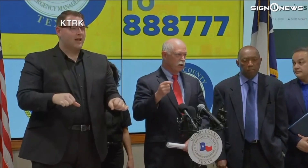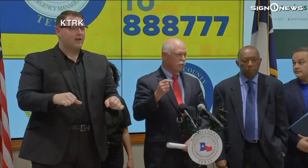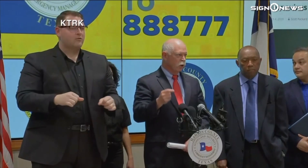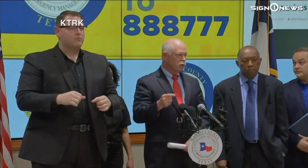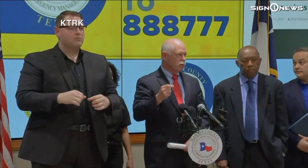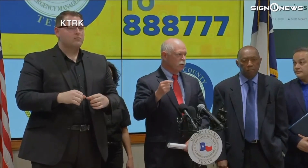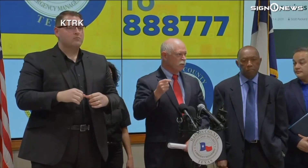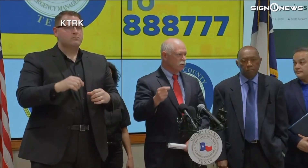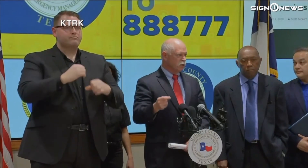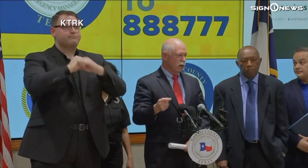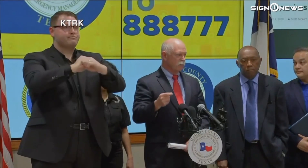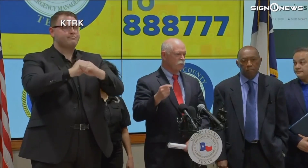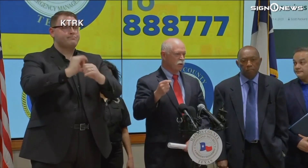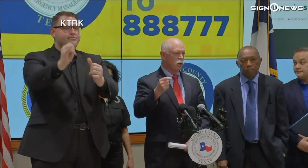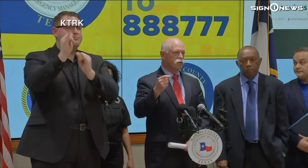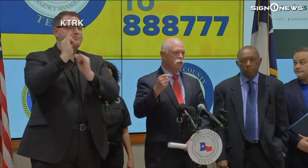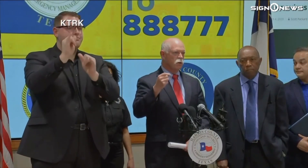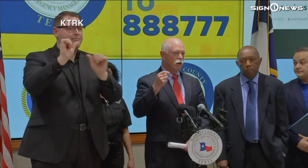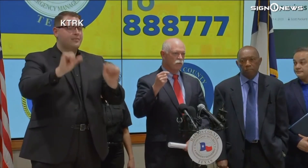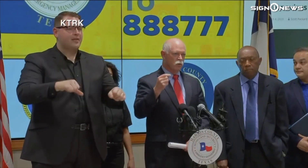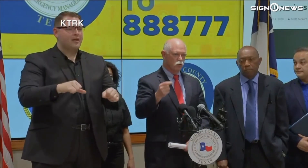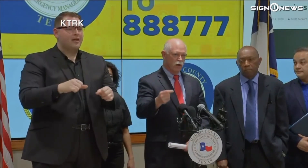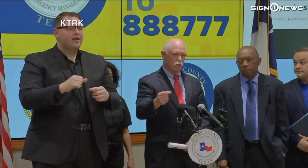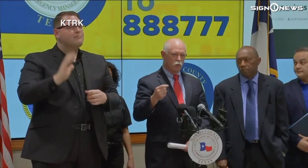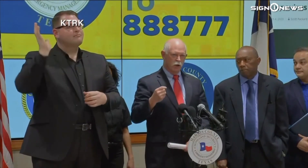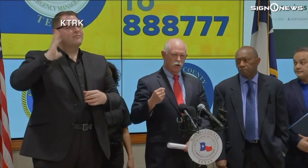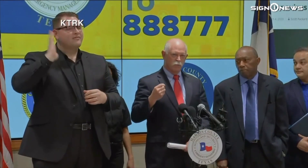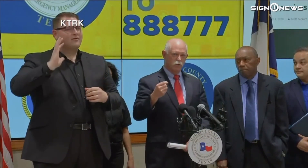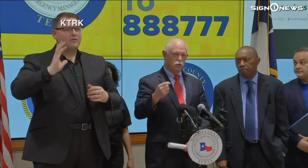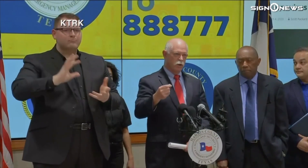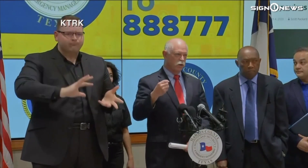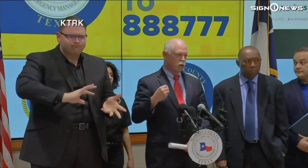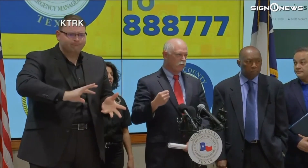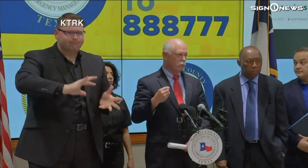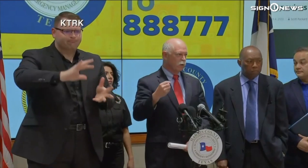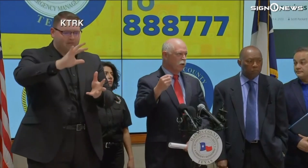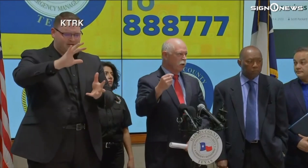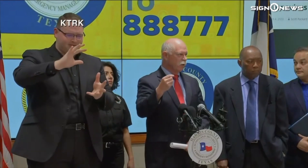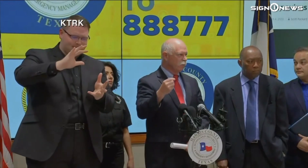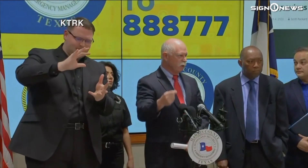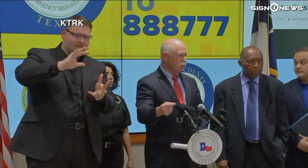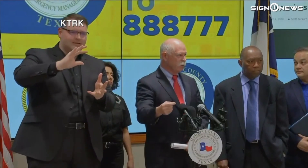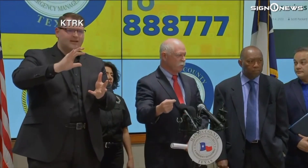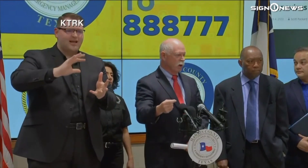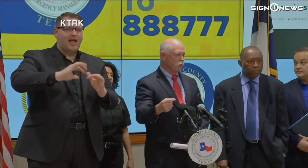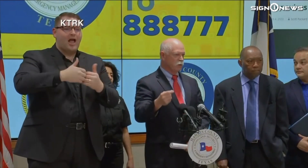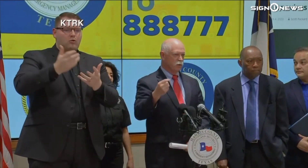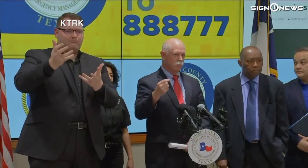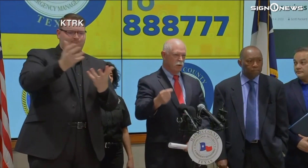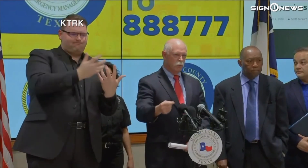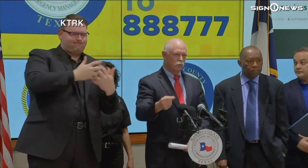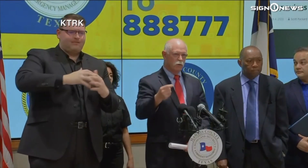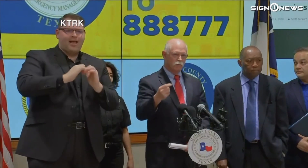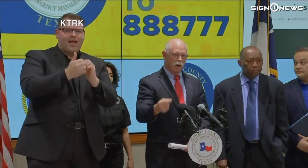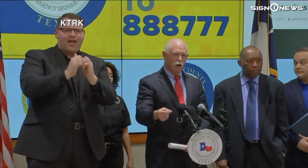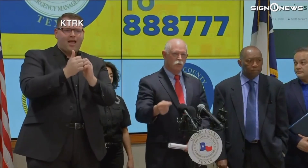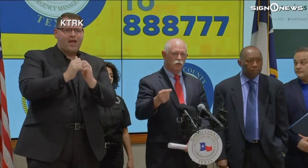have ultimately been stopped because of a great coordination between the government and the people in the populace, and the people followed the